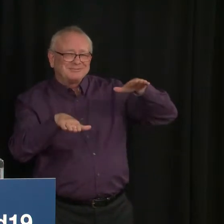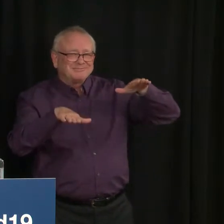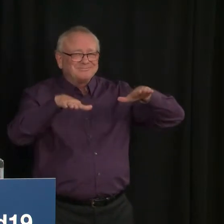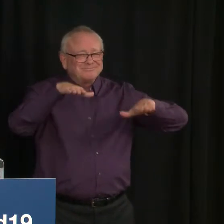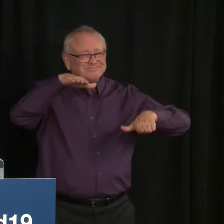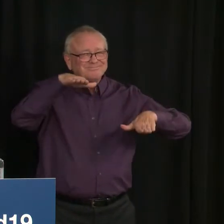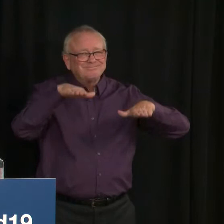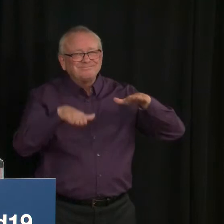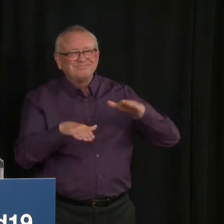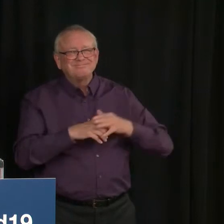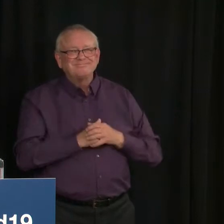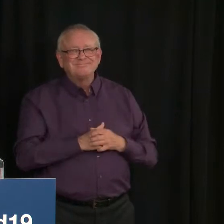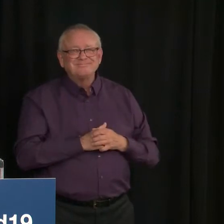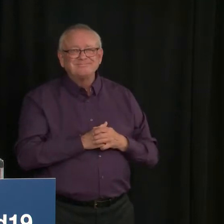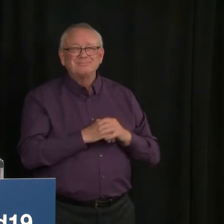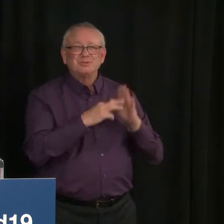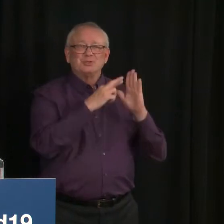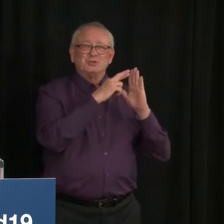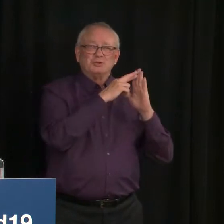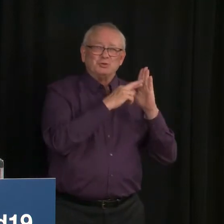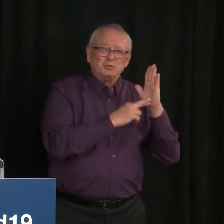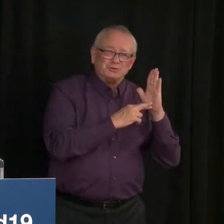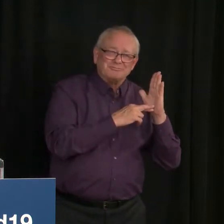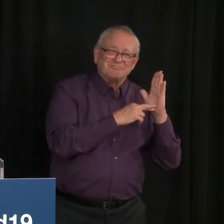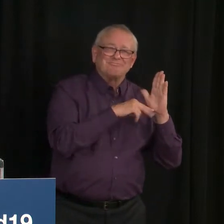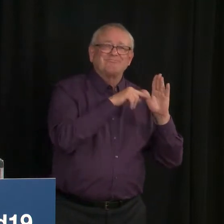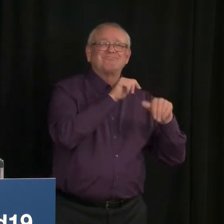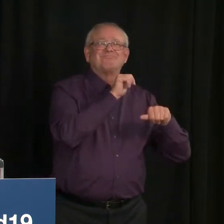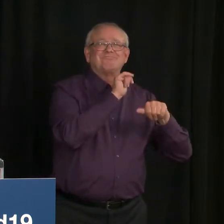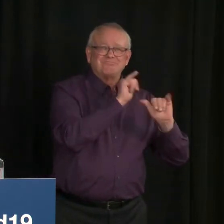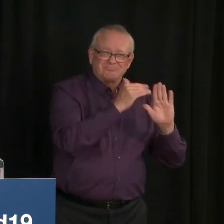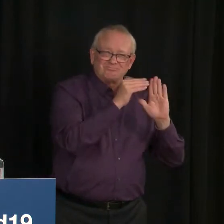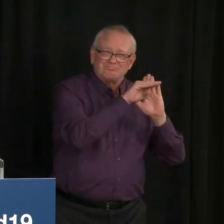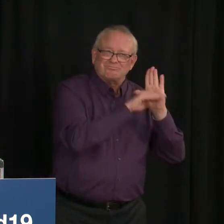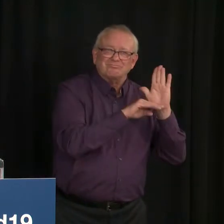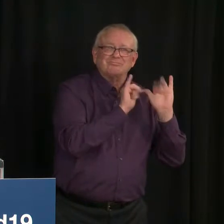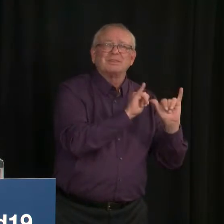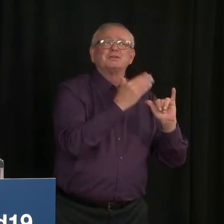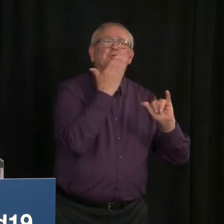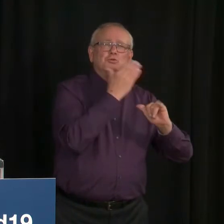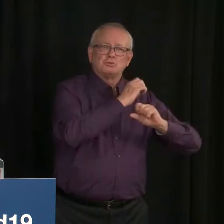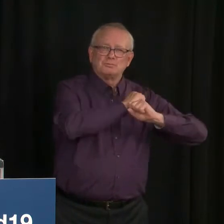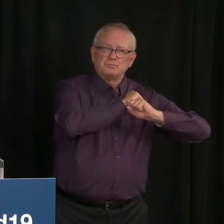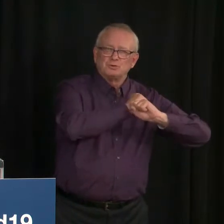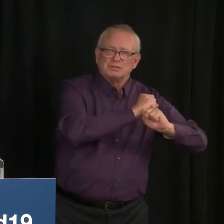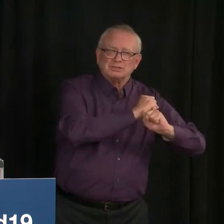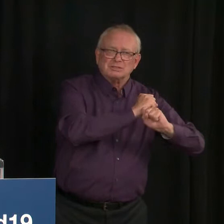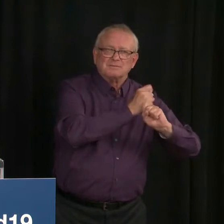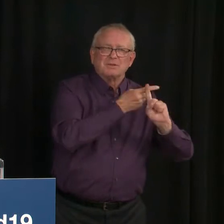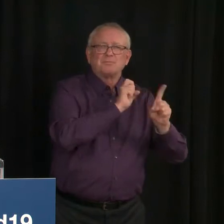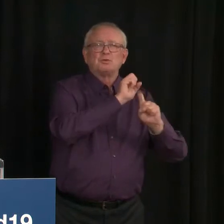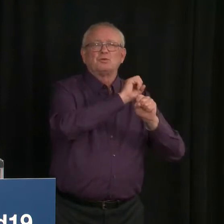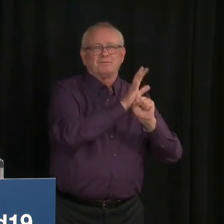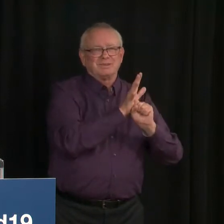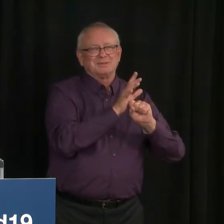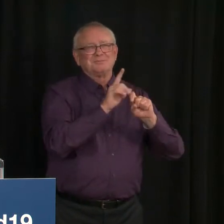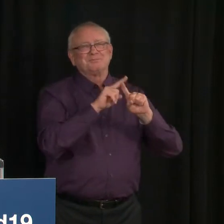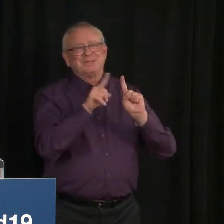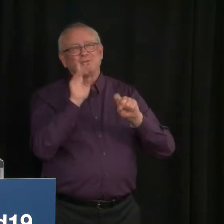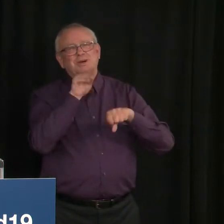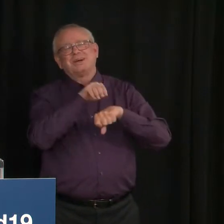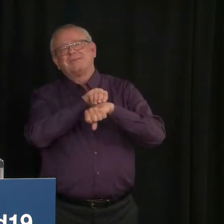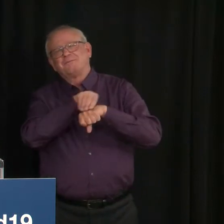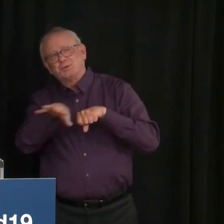measures, while they protect against the direct impacts of COVID-19, have other health impacts as well. And so we need to